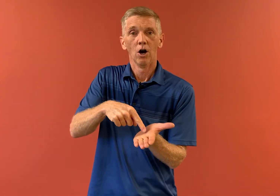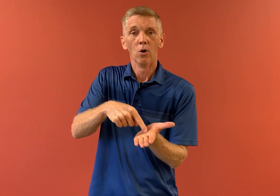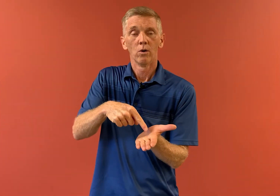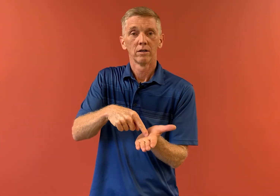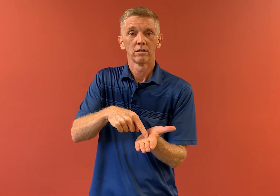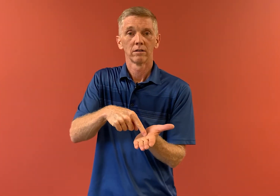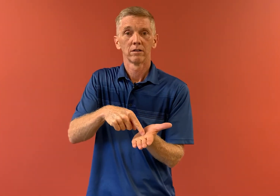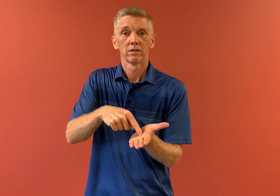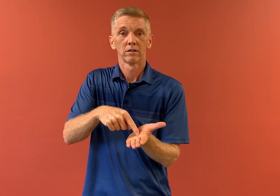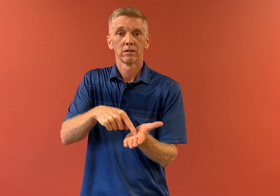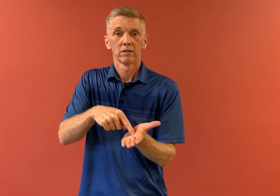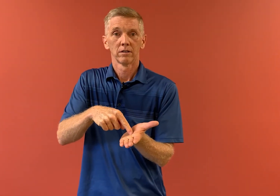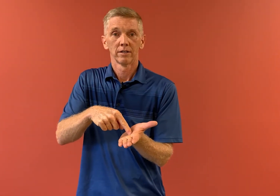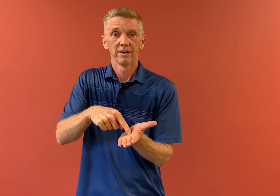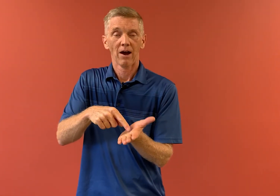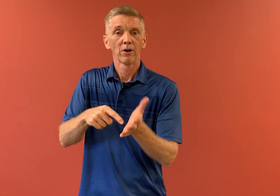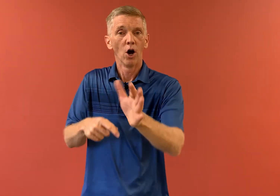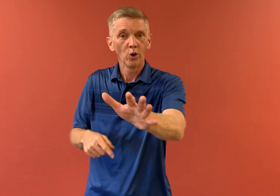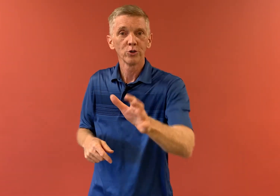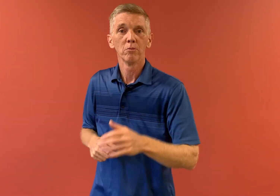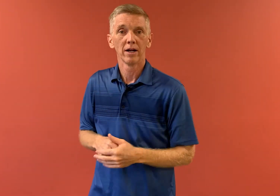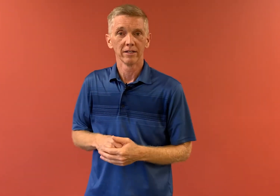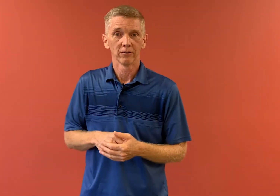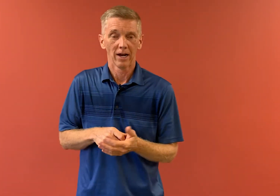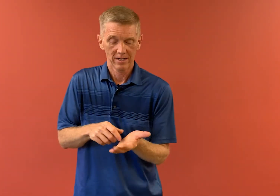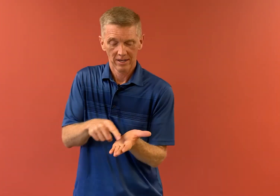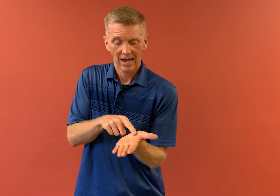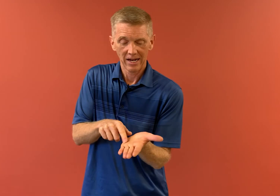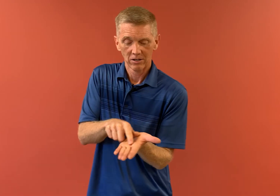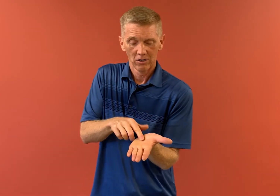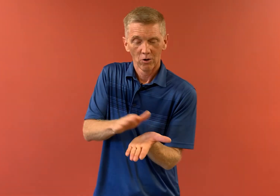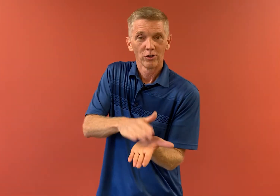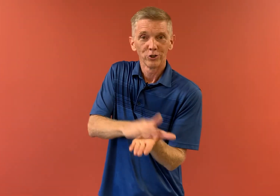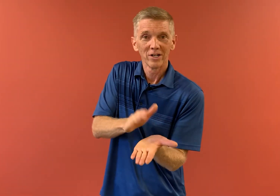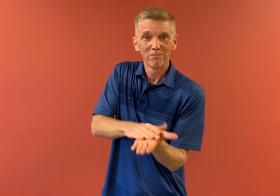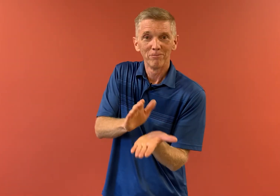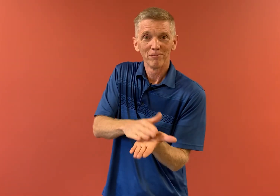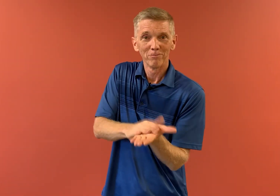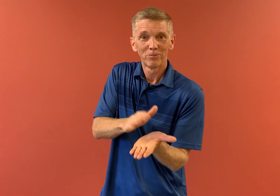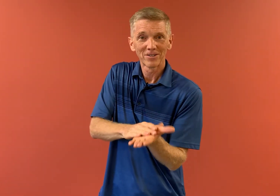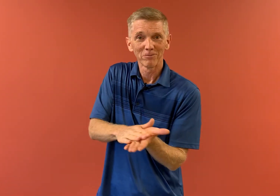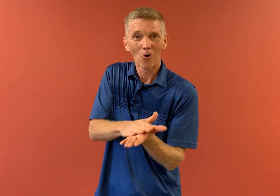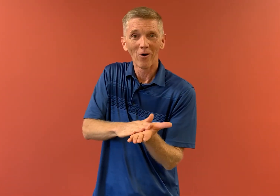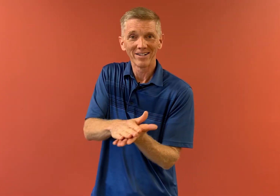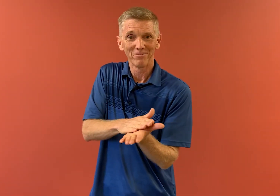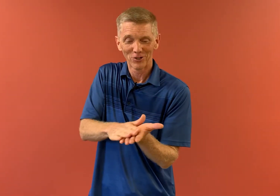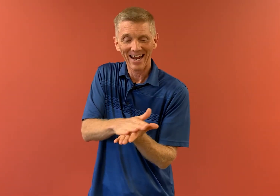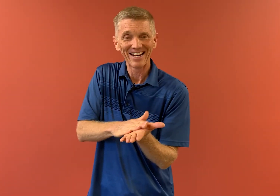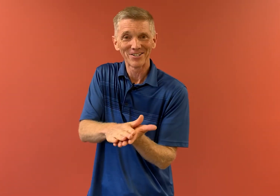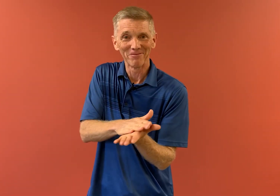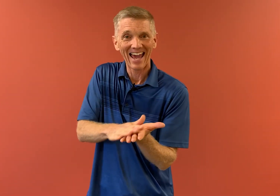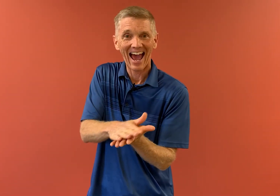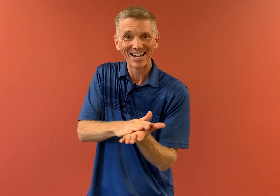Owe. If I were to owe you money, right? Hey, you need to put some coins, some change, some cash in